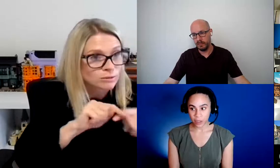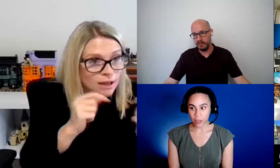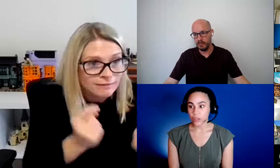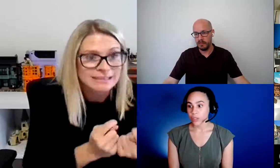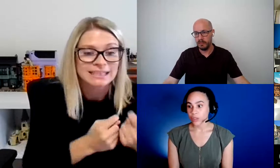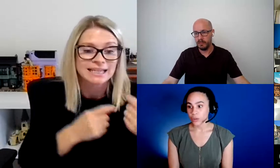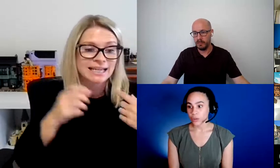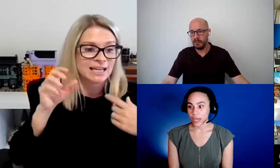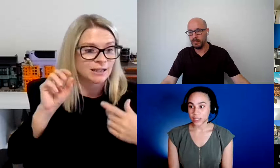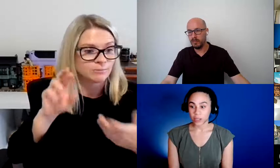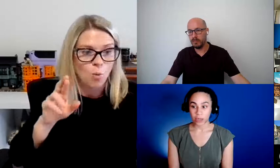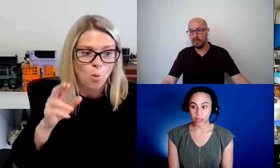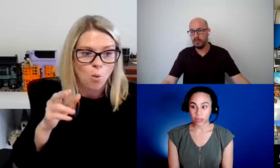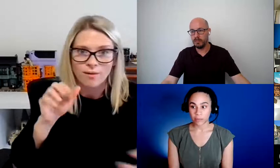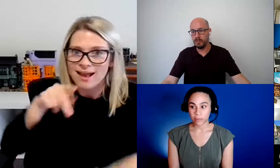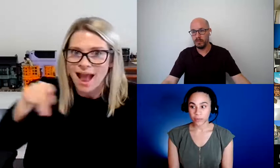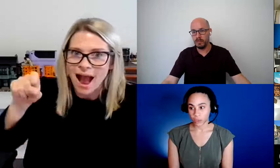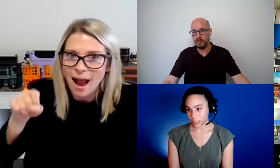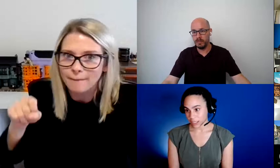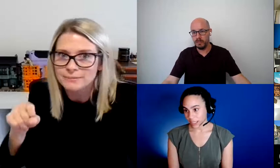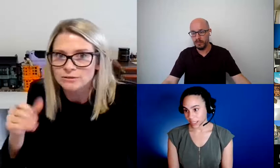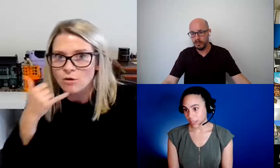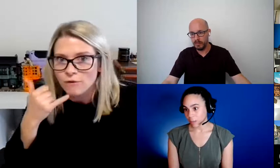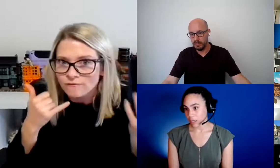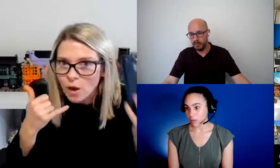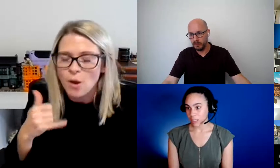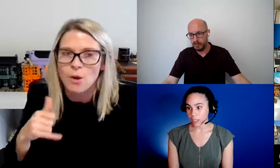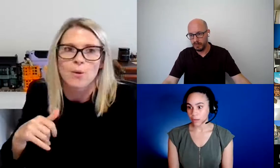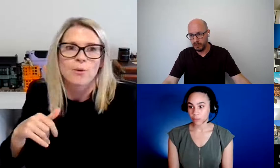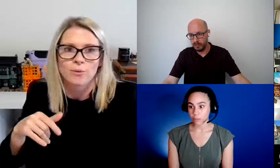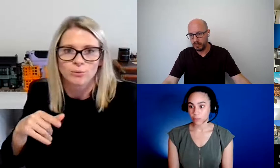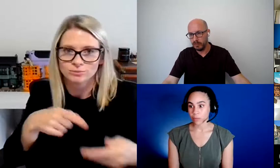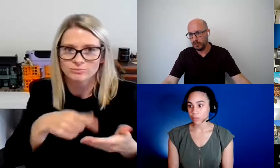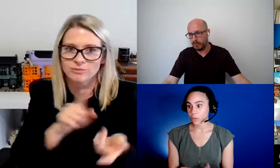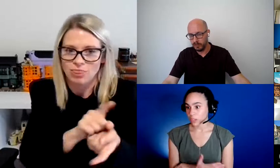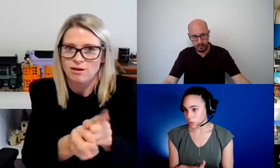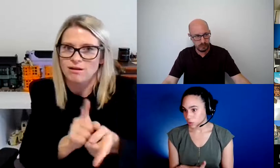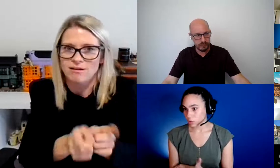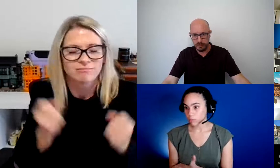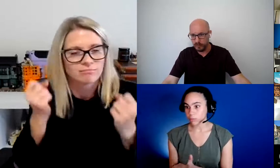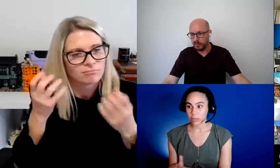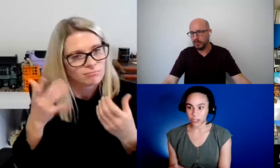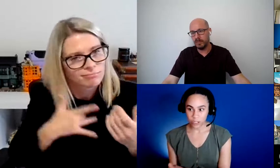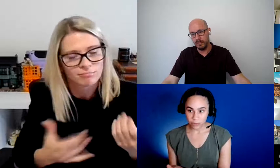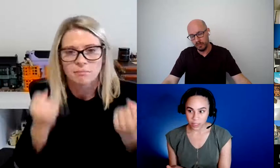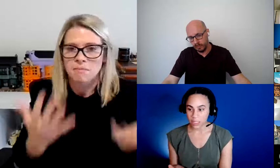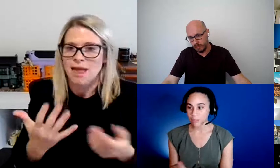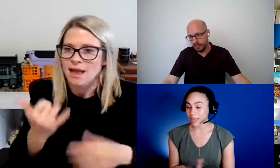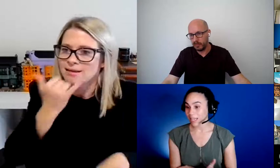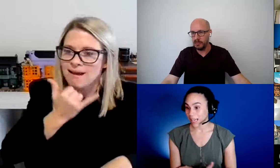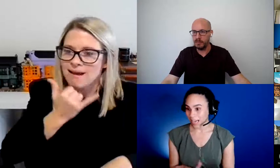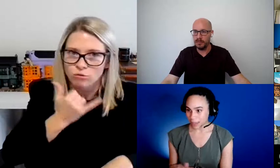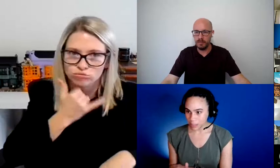You can do that. Those services can be accommodated with Zoom, Microsoft Team, any apps.